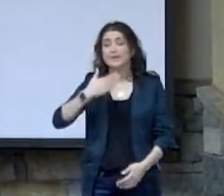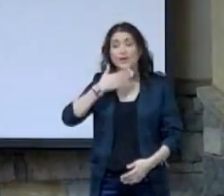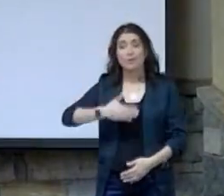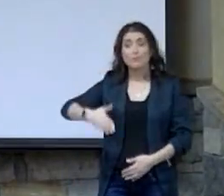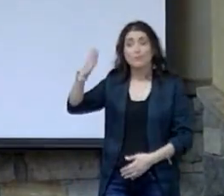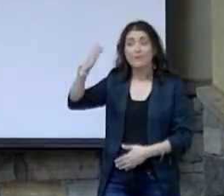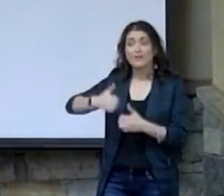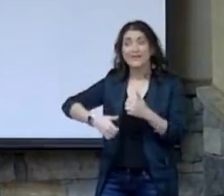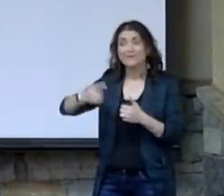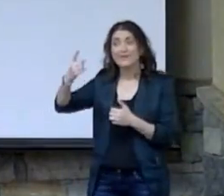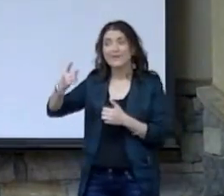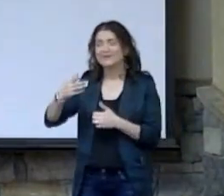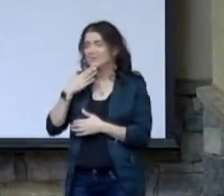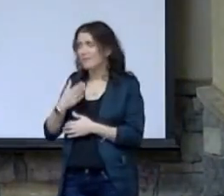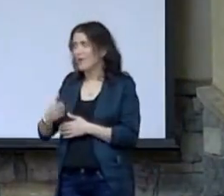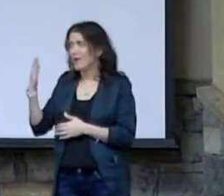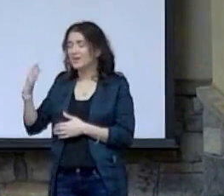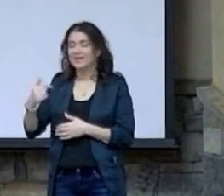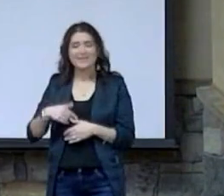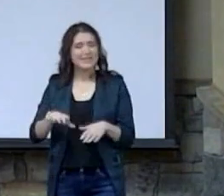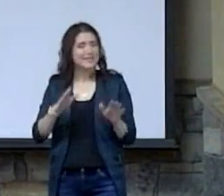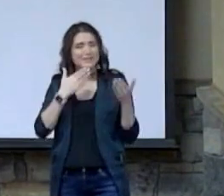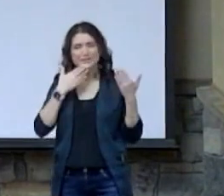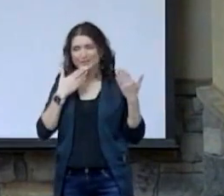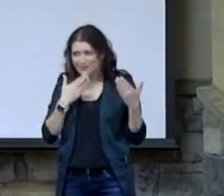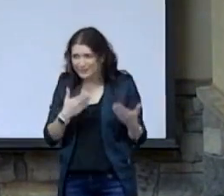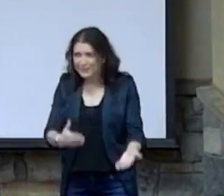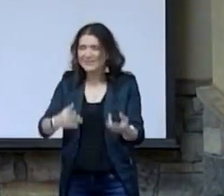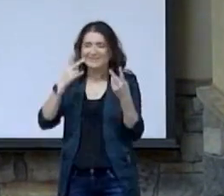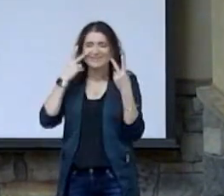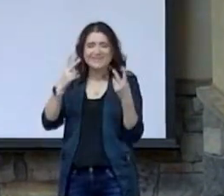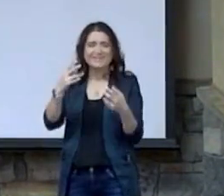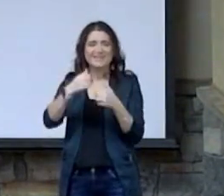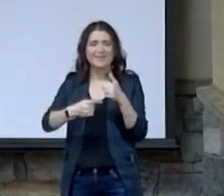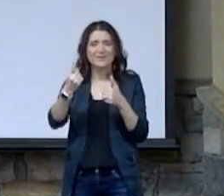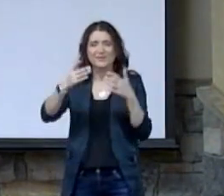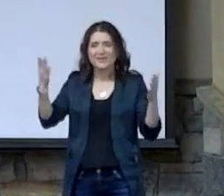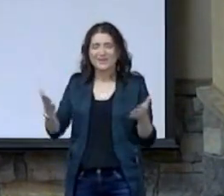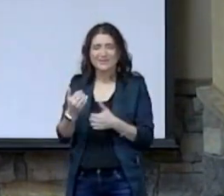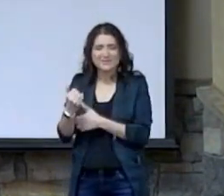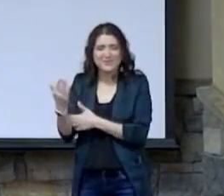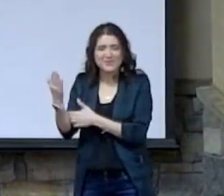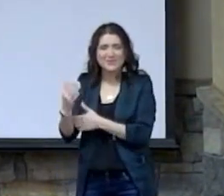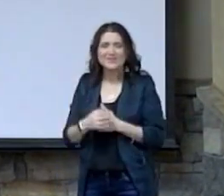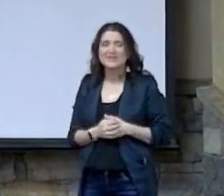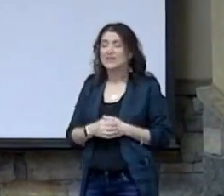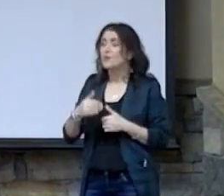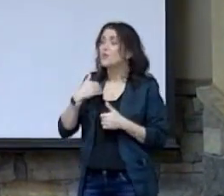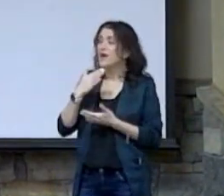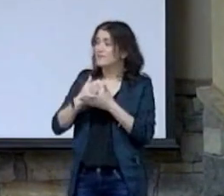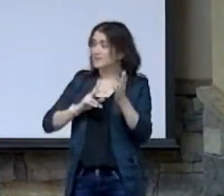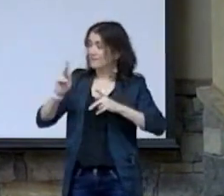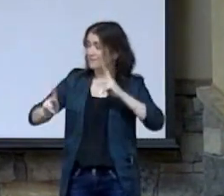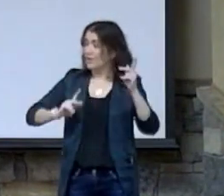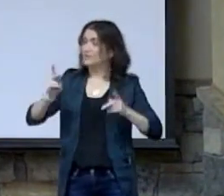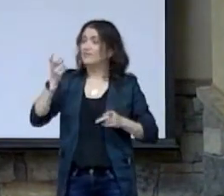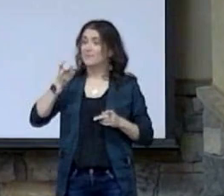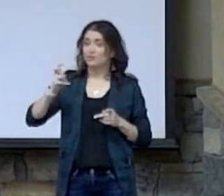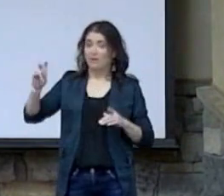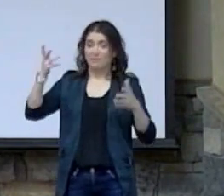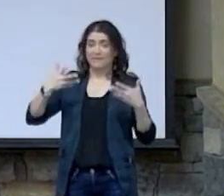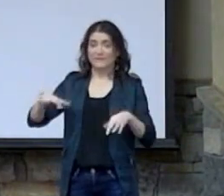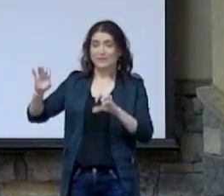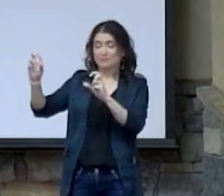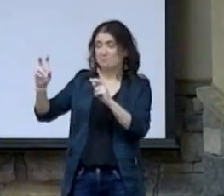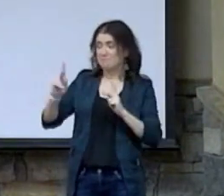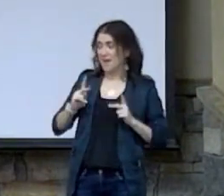Good morning, everybody. It is good to see everybody here this morning. We've got some folks that have been traveling that are back with